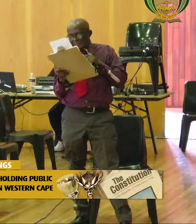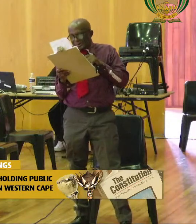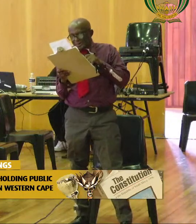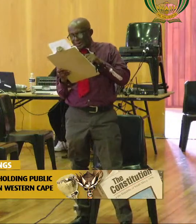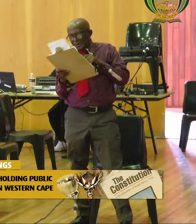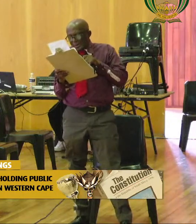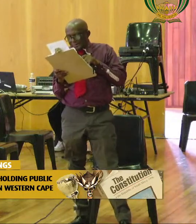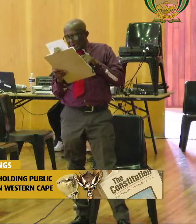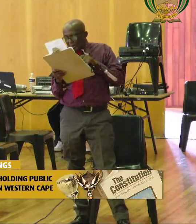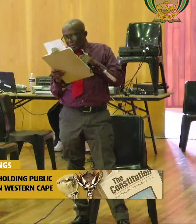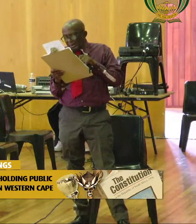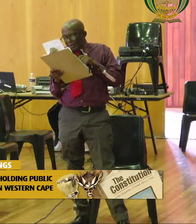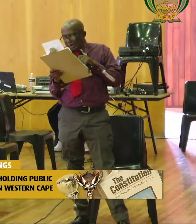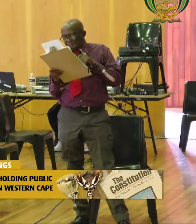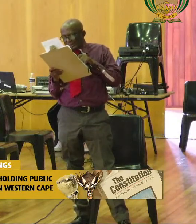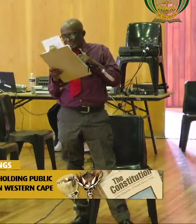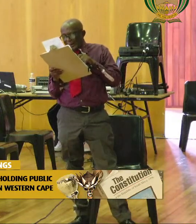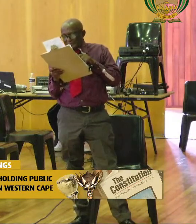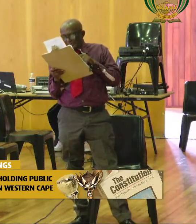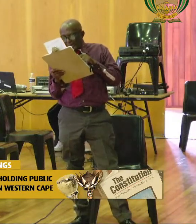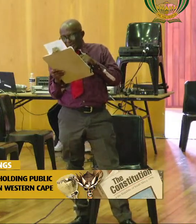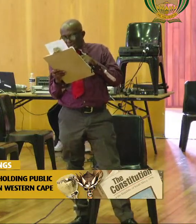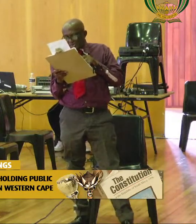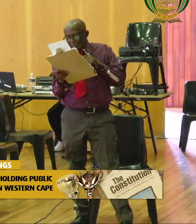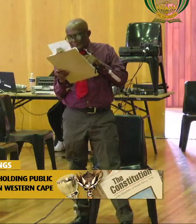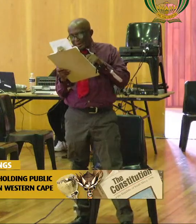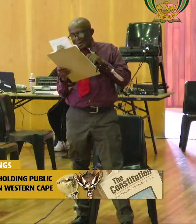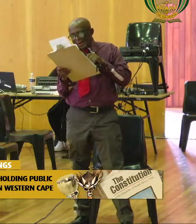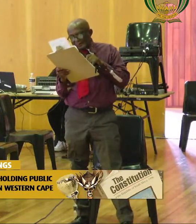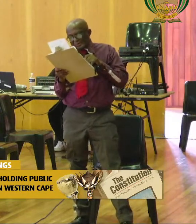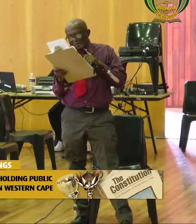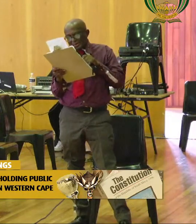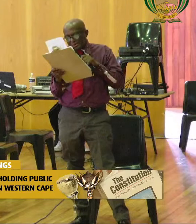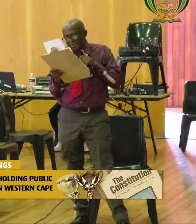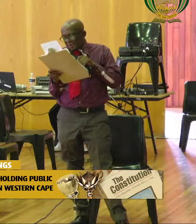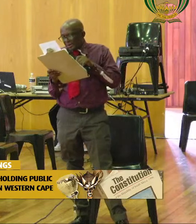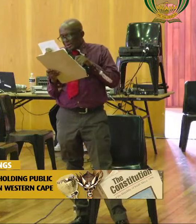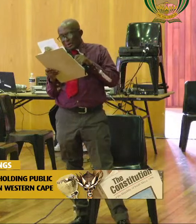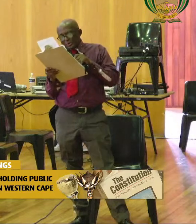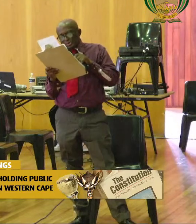bribed. They will not be subjected to being governed.